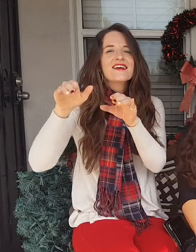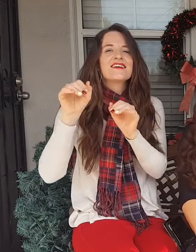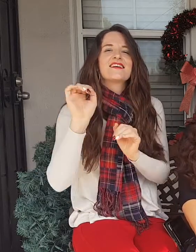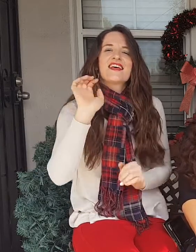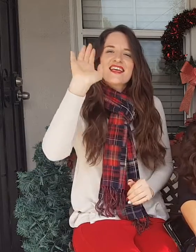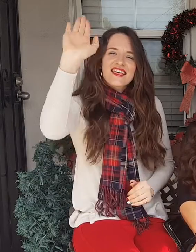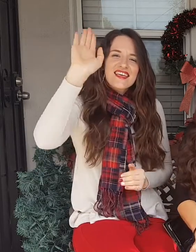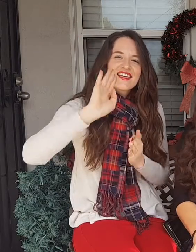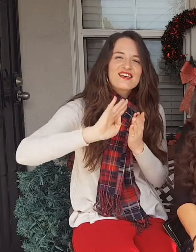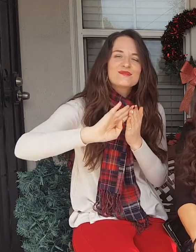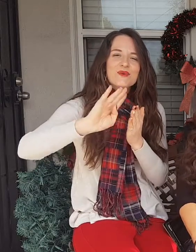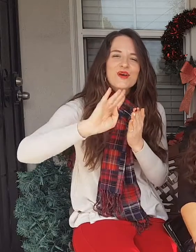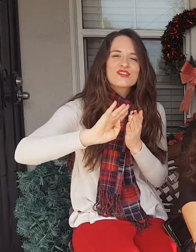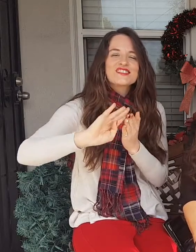flood, His mercy